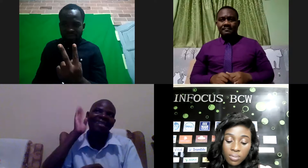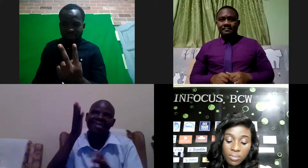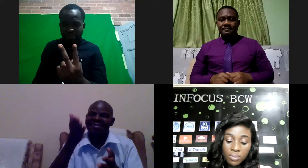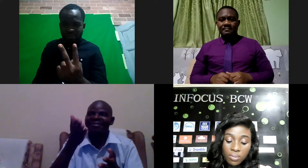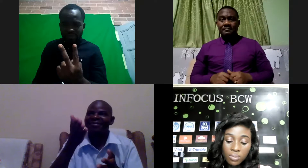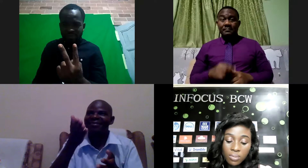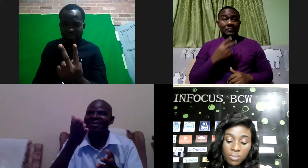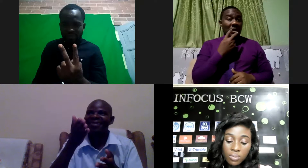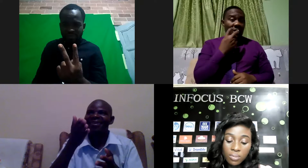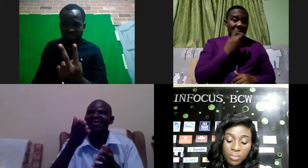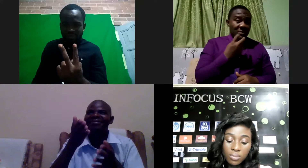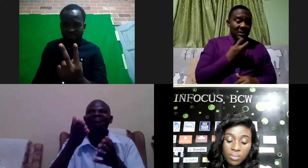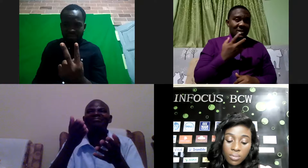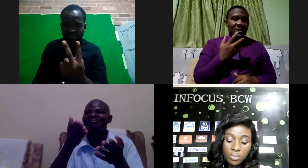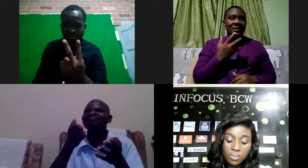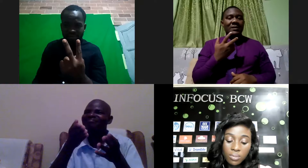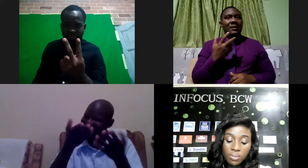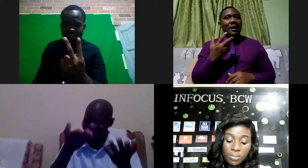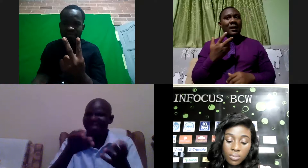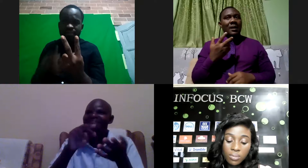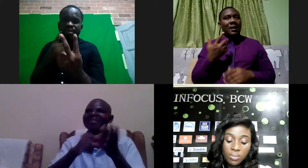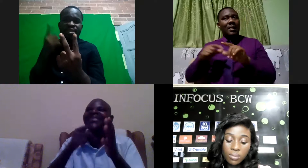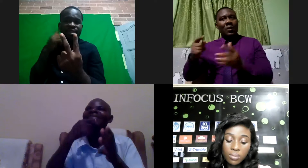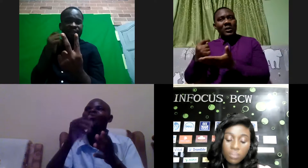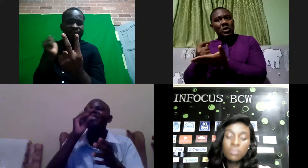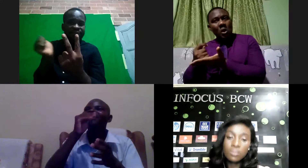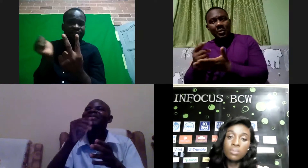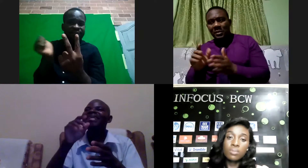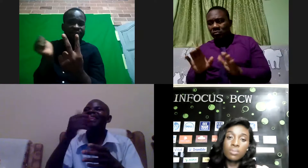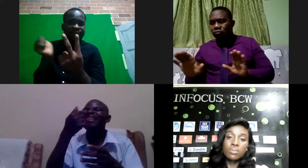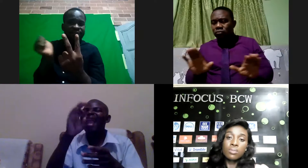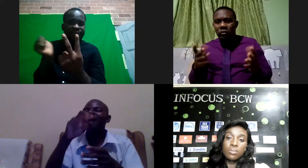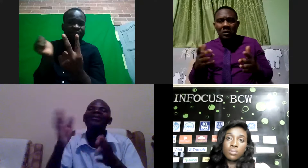if we look at the deaf themselves, we are different.